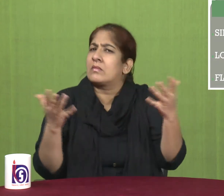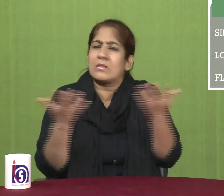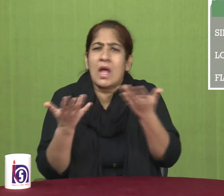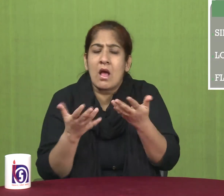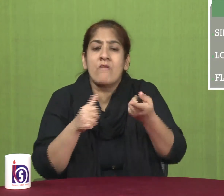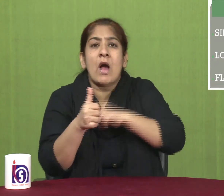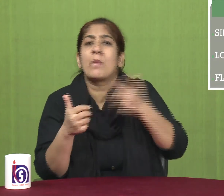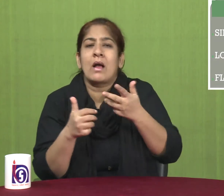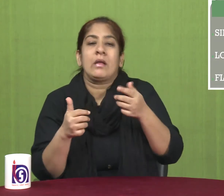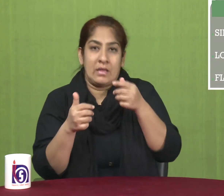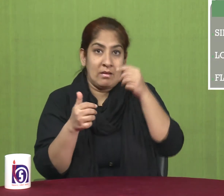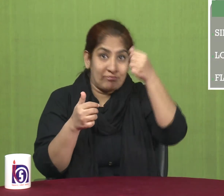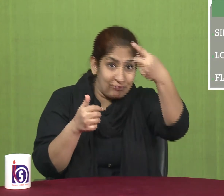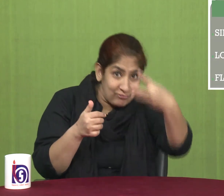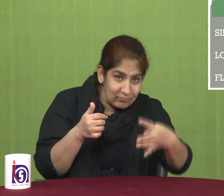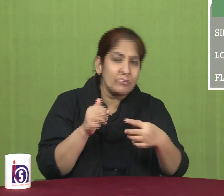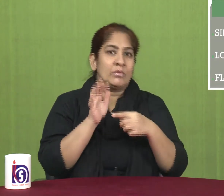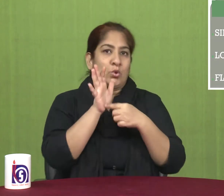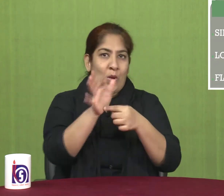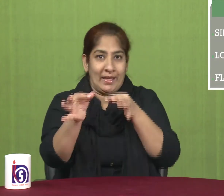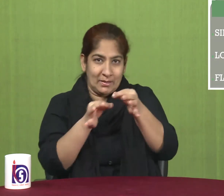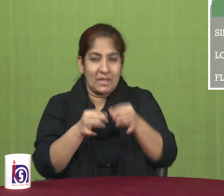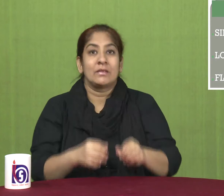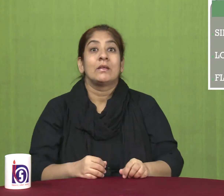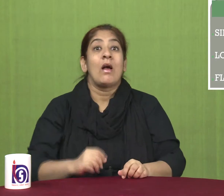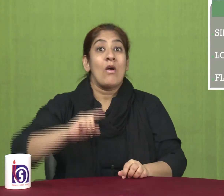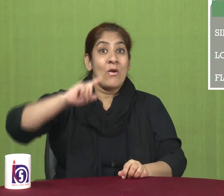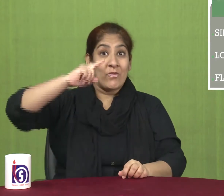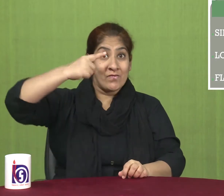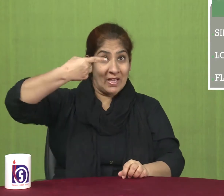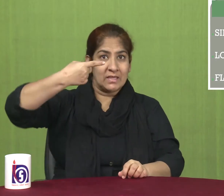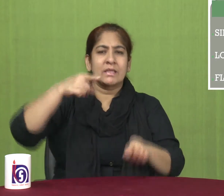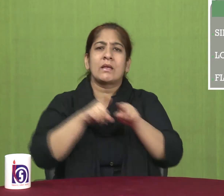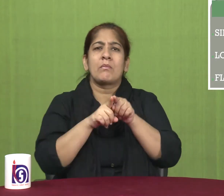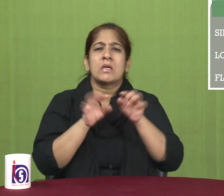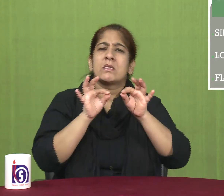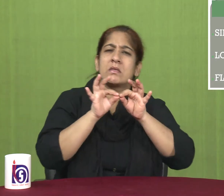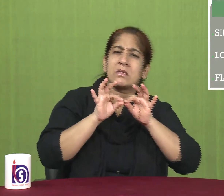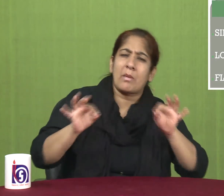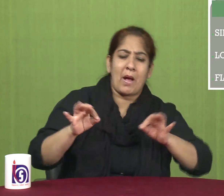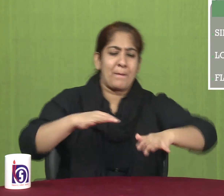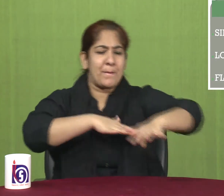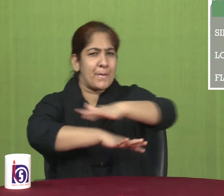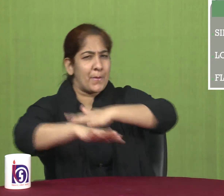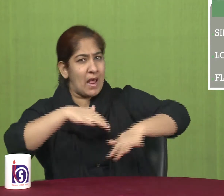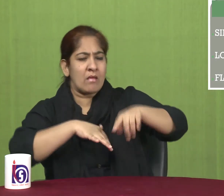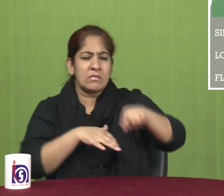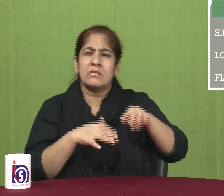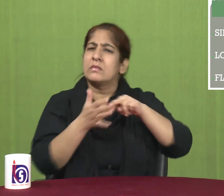Now, let us understand the essentials of a good financial plan. The first important essential is to have a